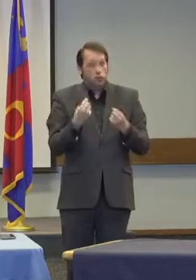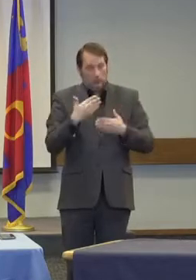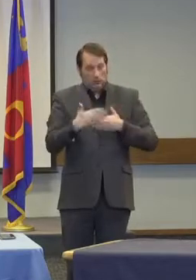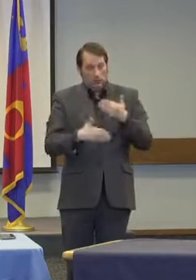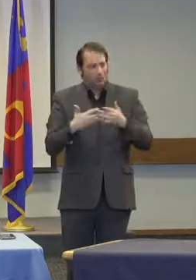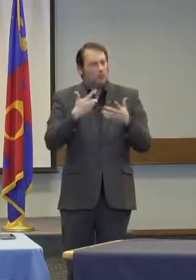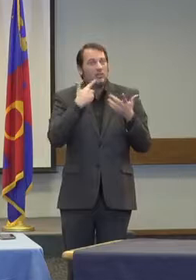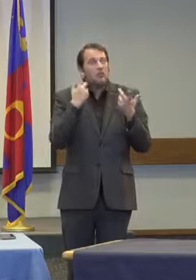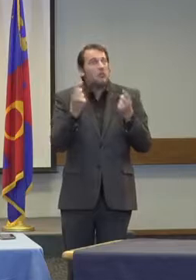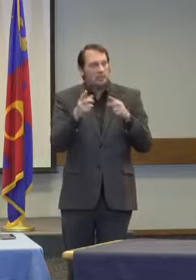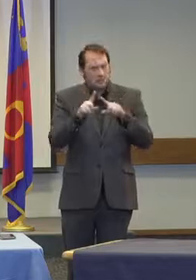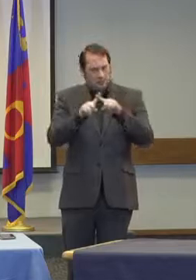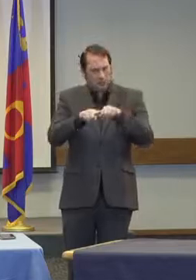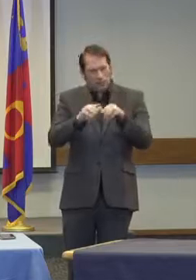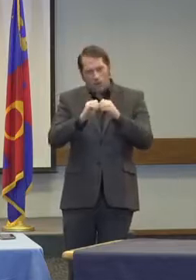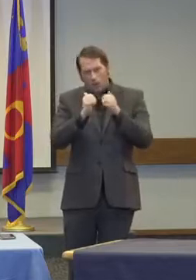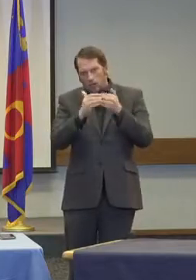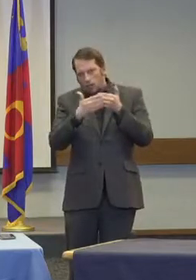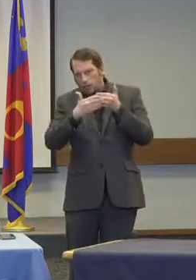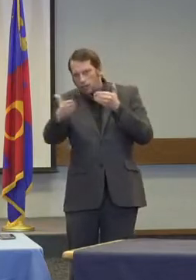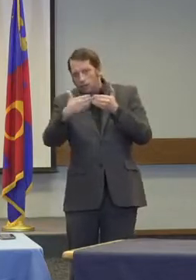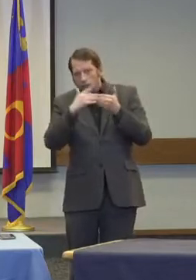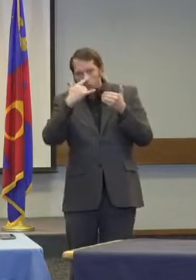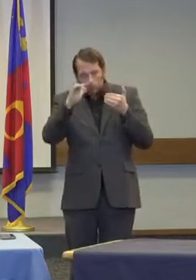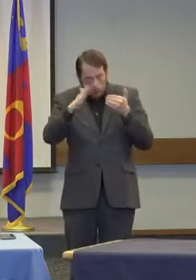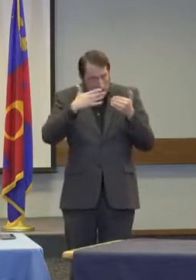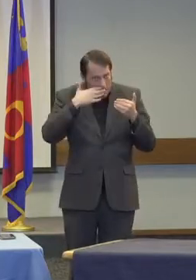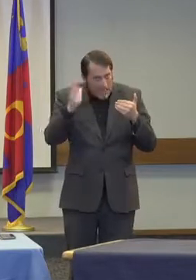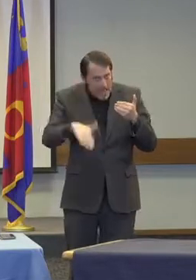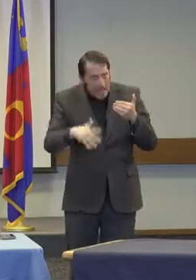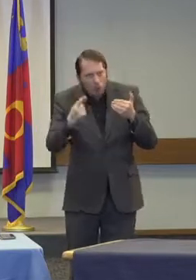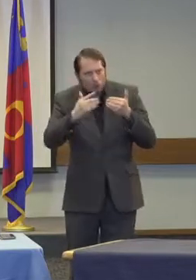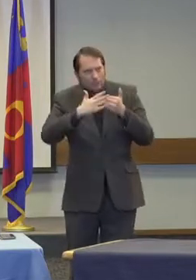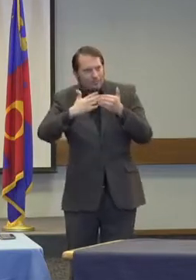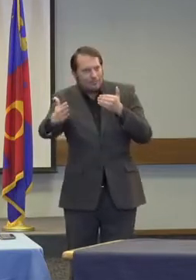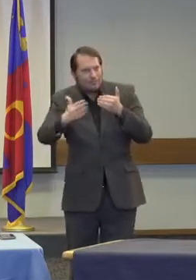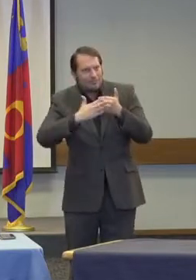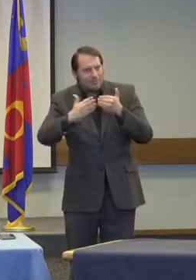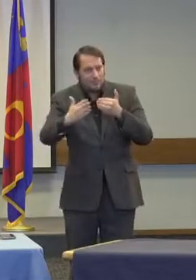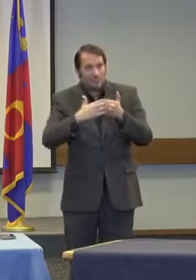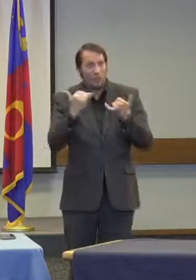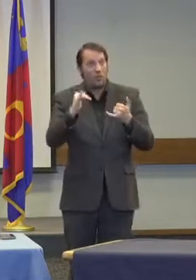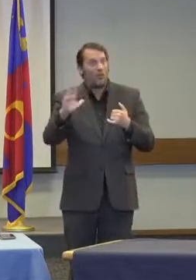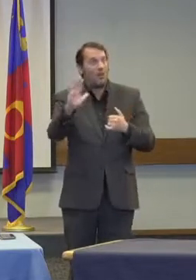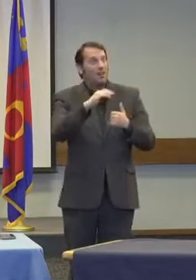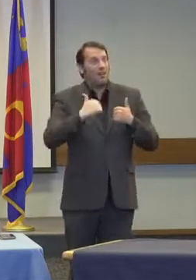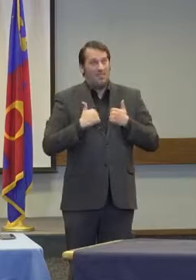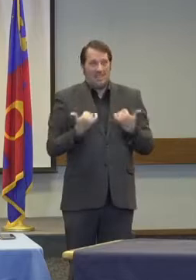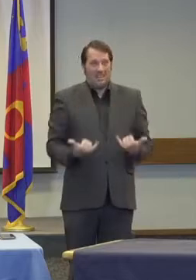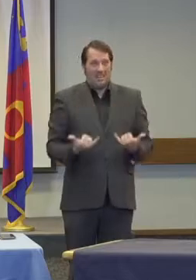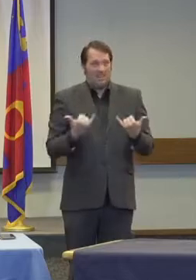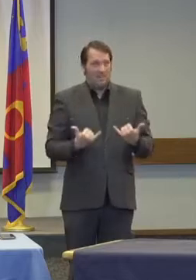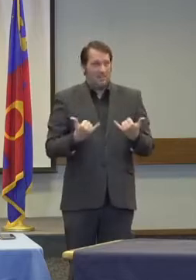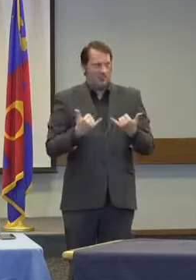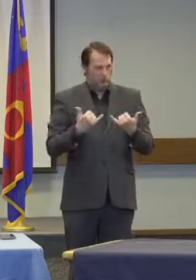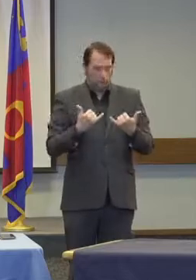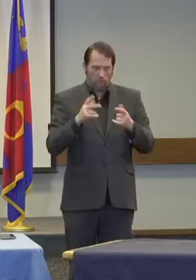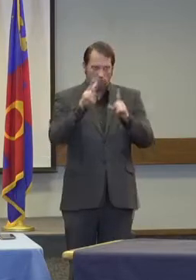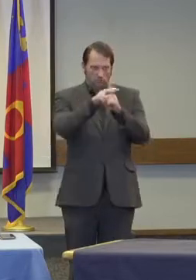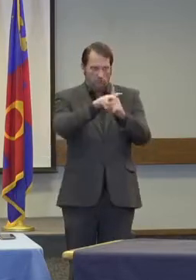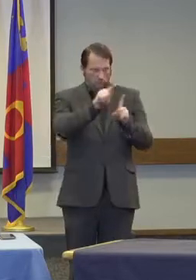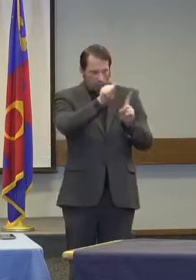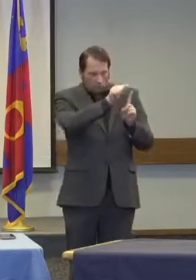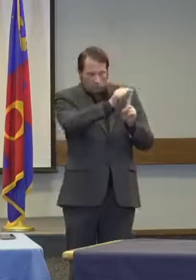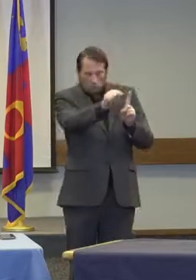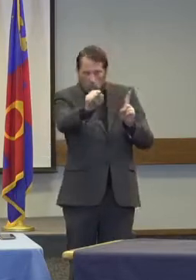This is one time in your life, and you can be absolutely certain that what you do as a person, what we do as a people, is going to determine